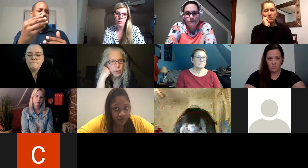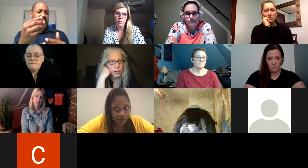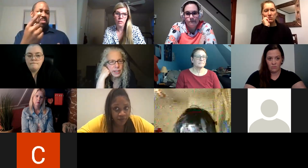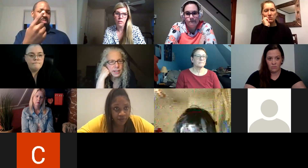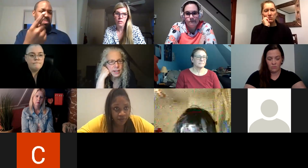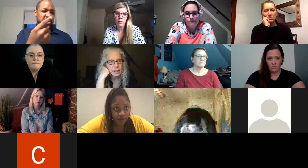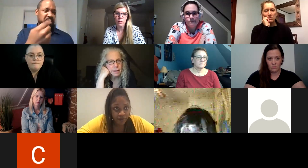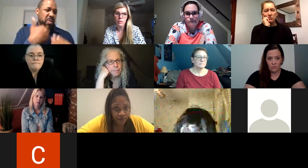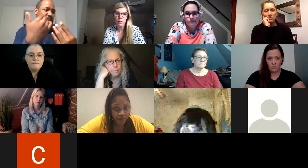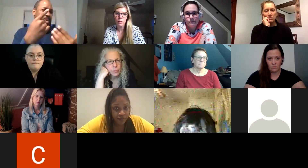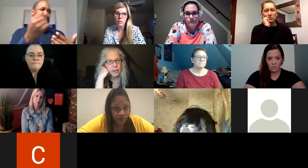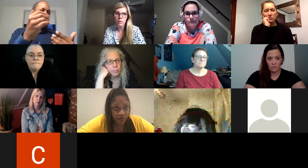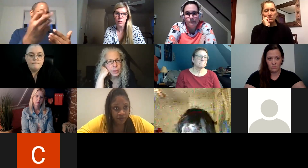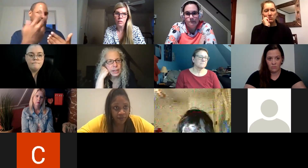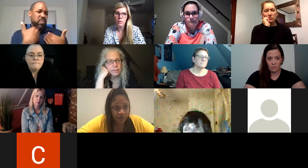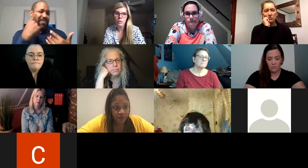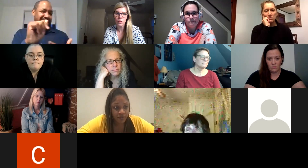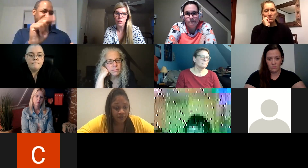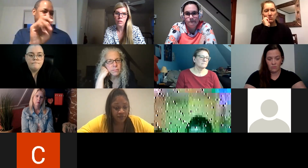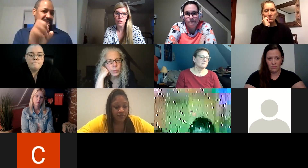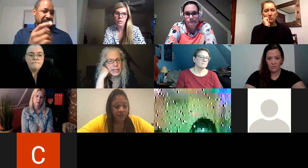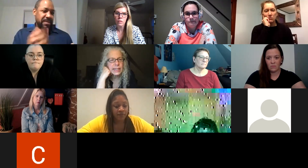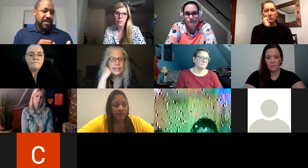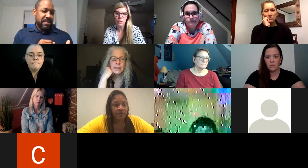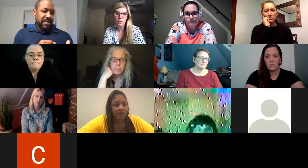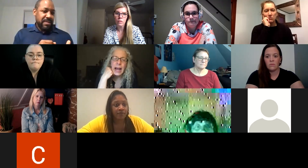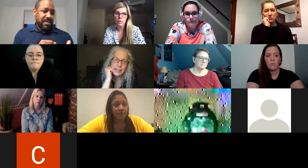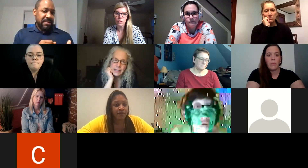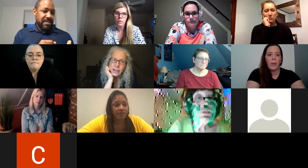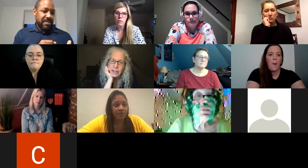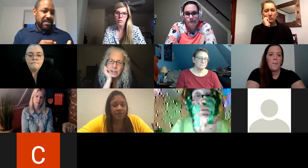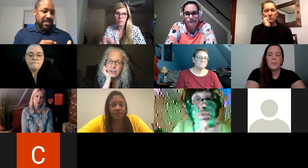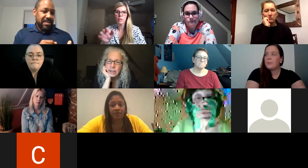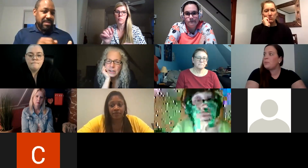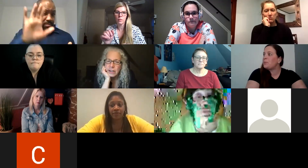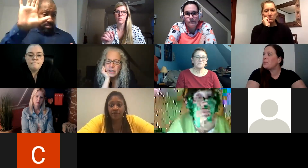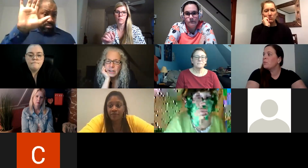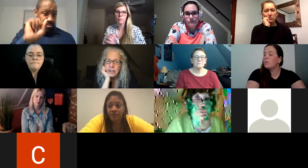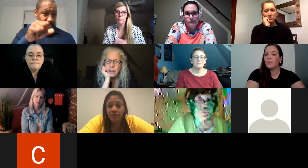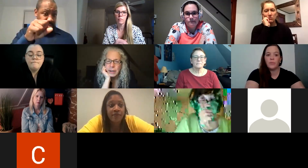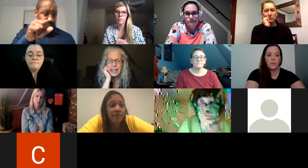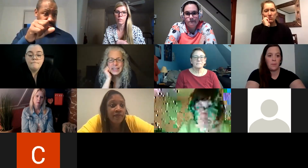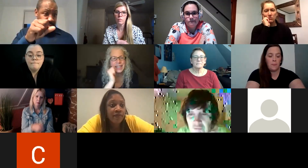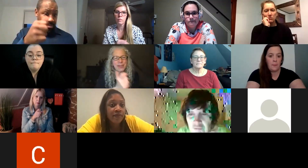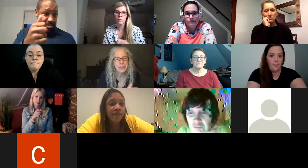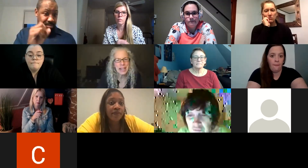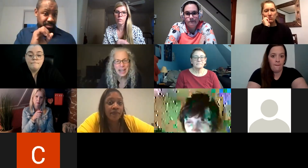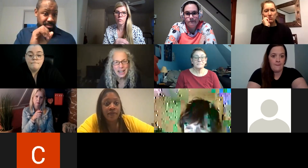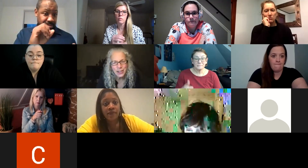vote is. But with 6, it passes. I mean, I'd like to hear from Anne. Anne, are